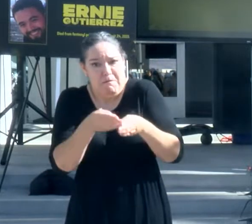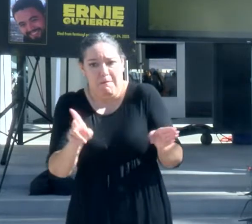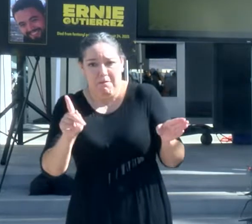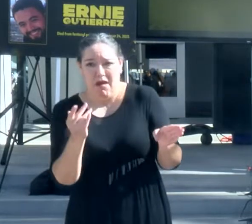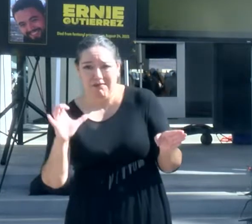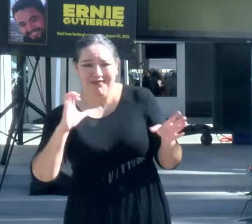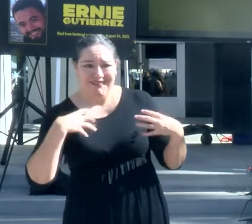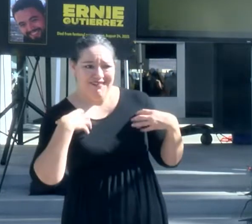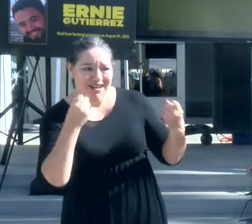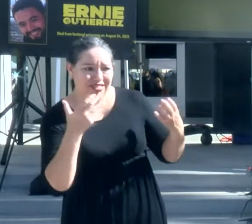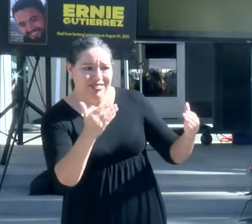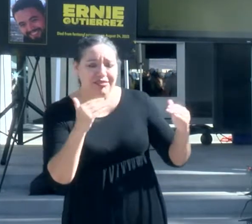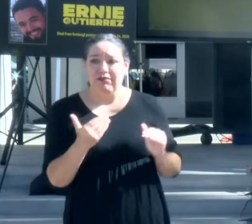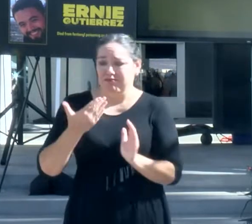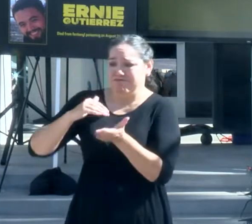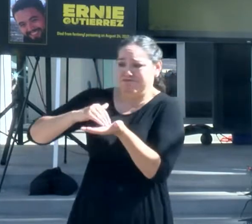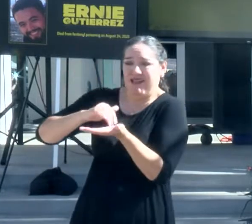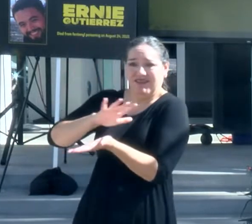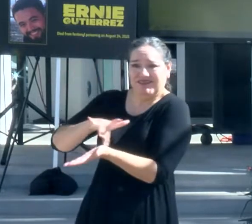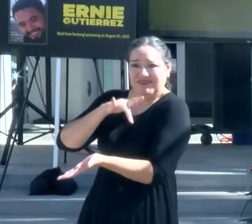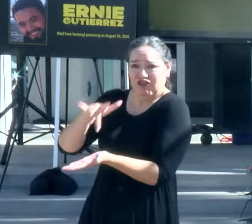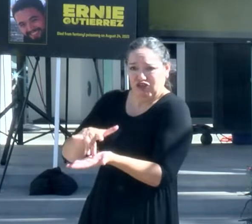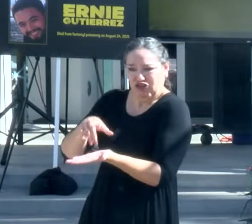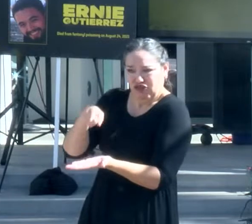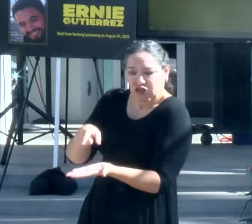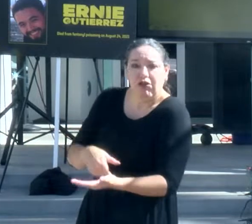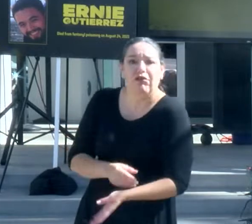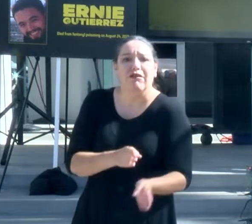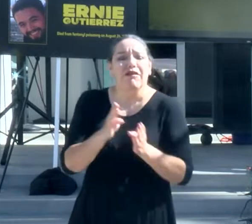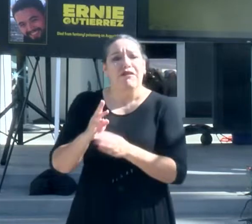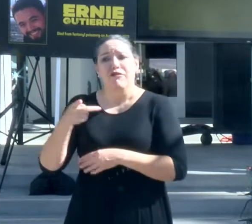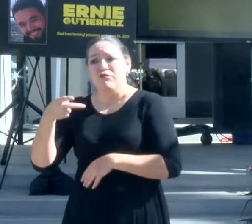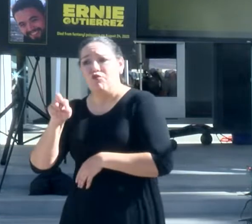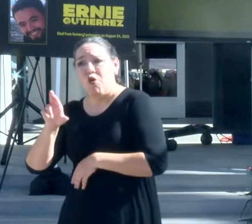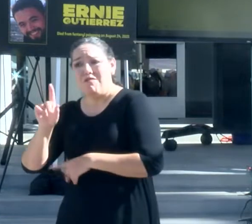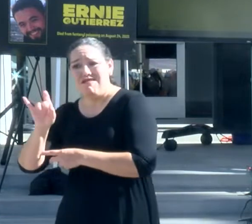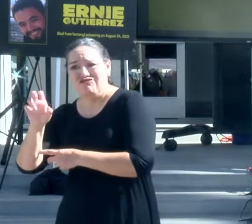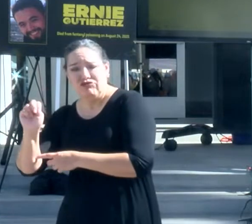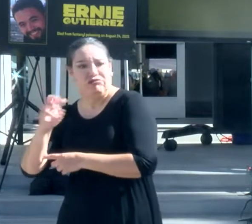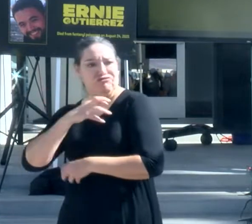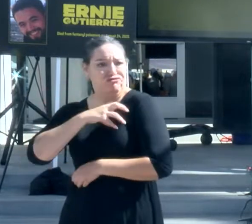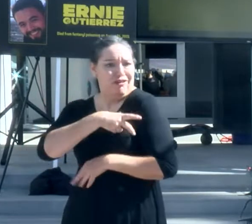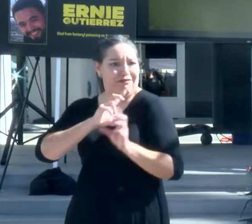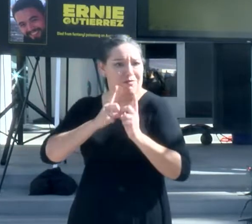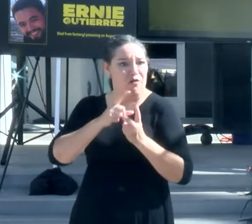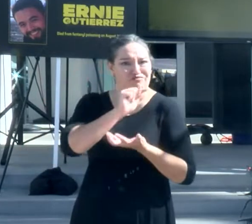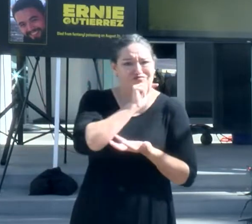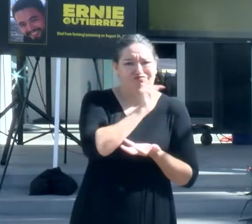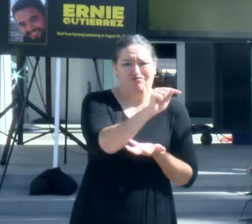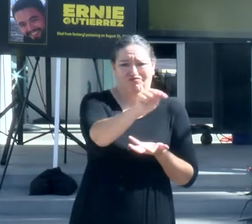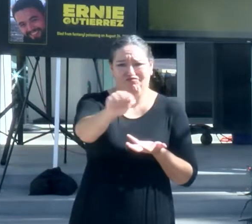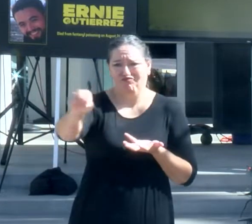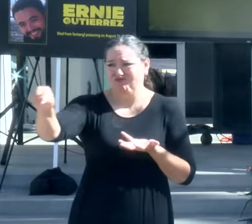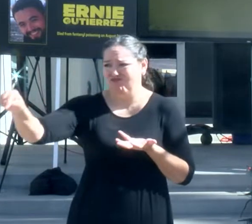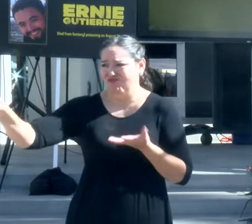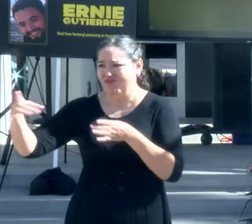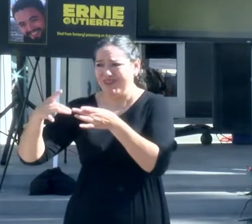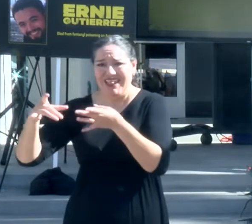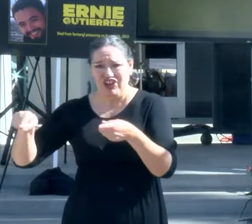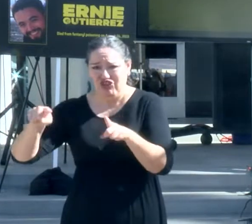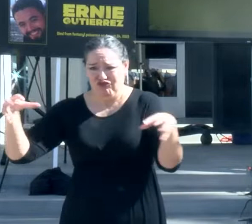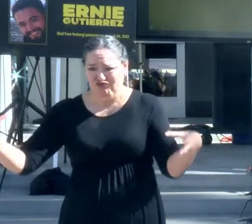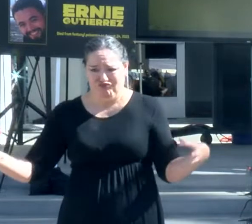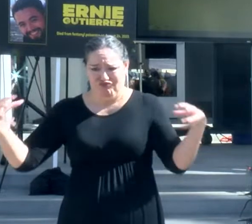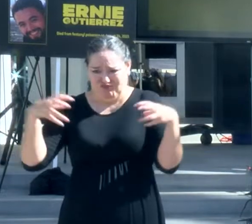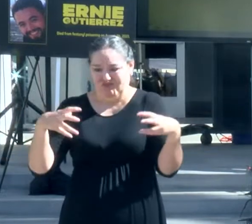Riverside Universal Health Systems Medical Center, Probation, and Sheriff's Department. All these leaders of these departments are